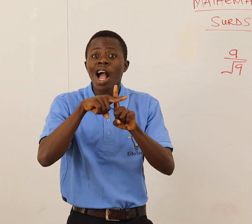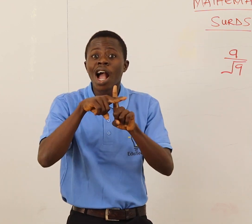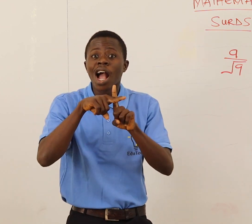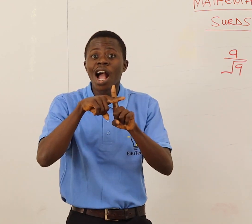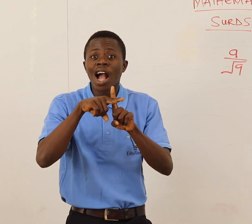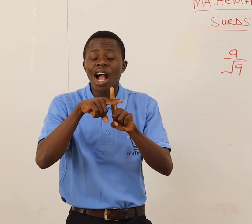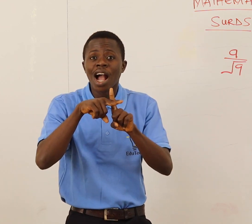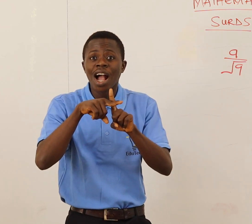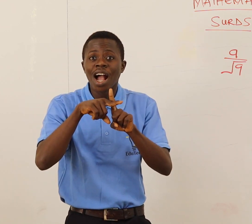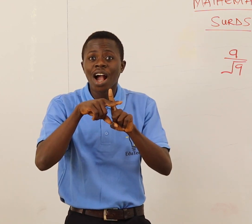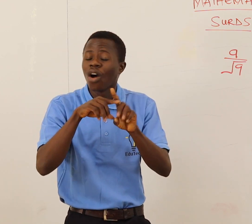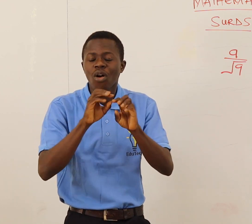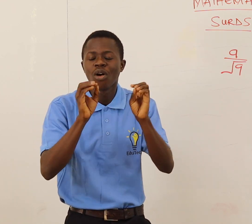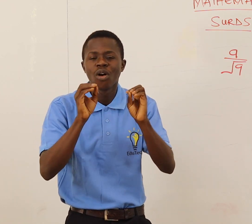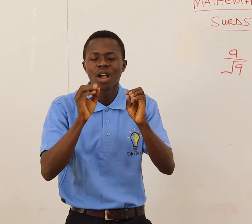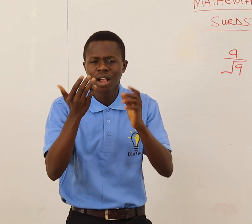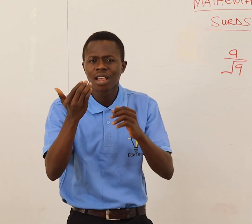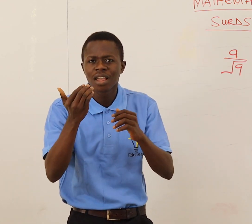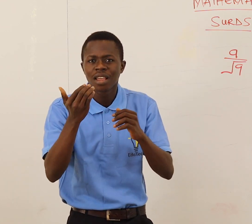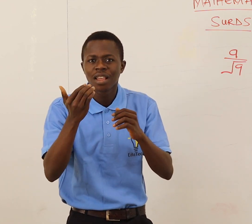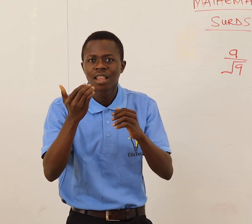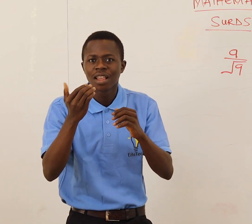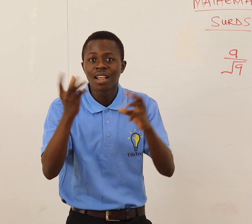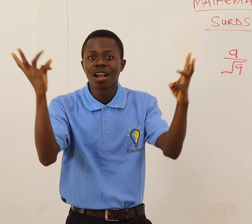first to simplify this expression?